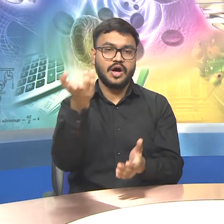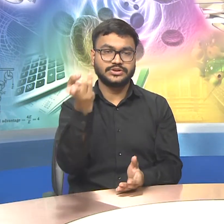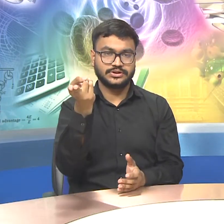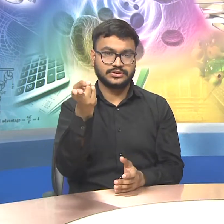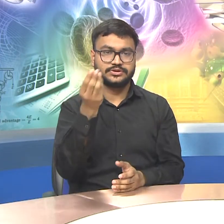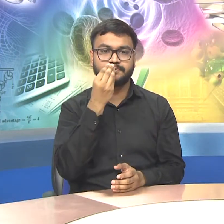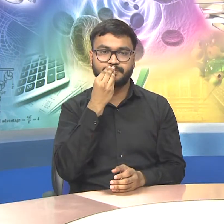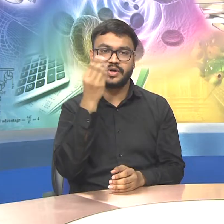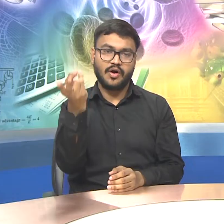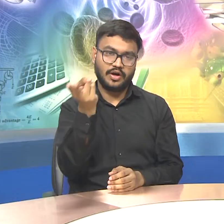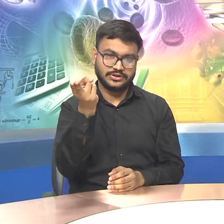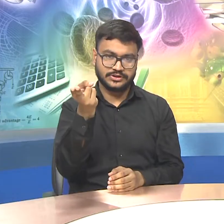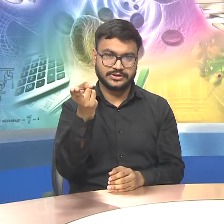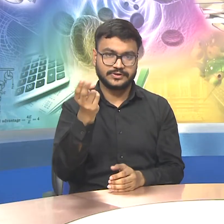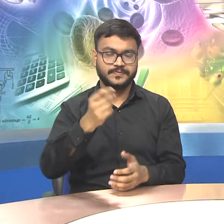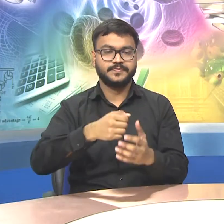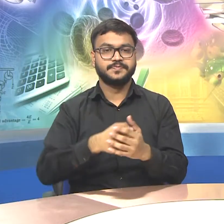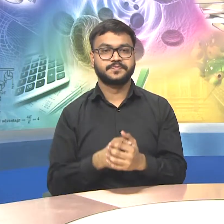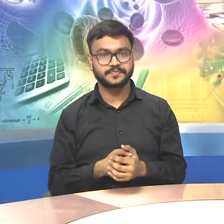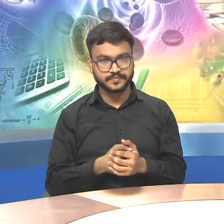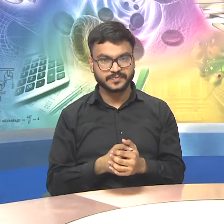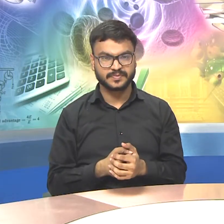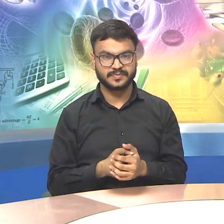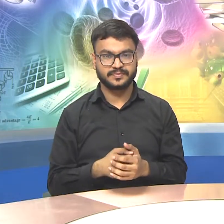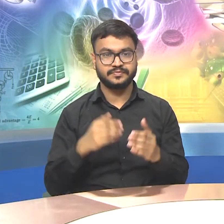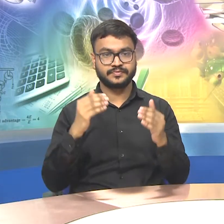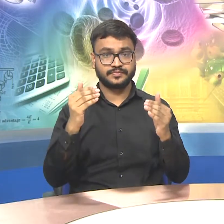combining them, we get the sign of restaurant.